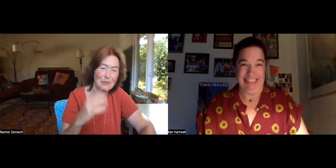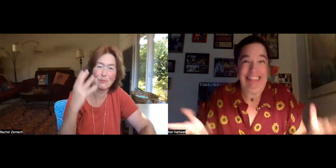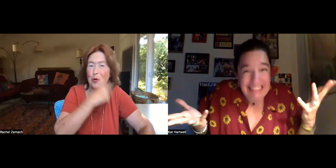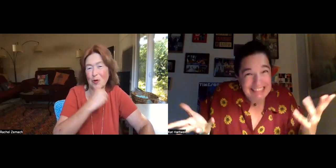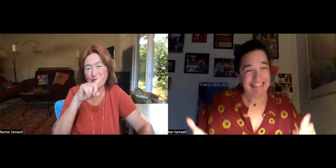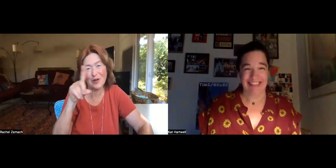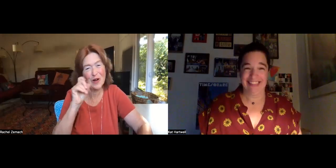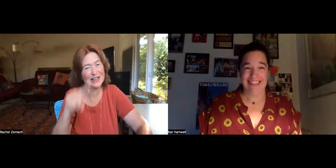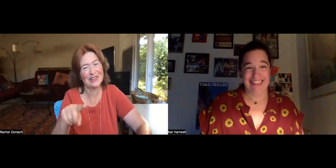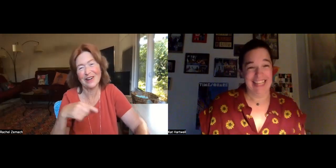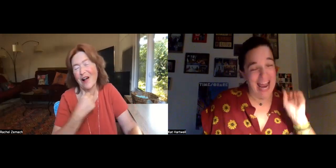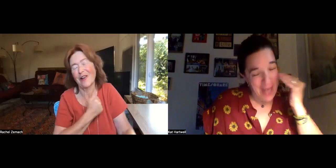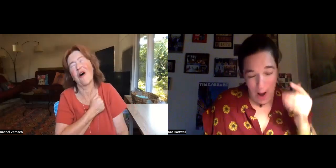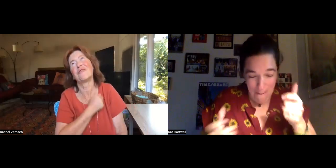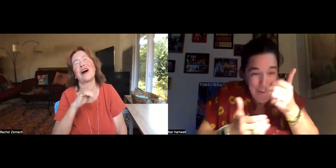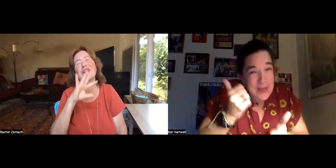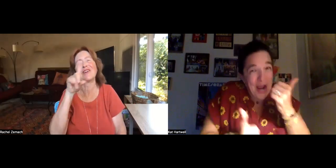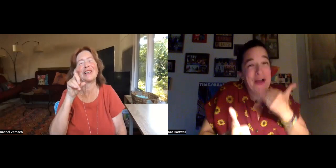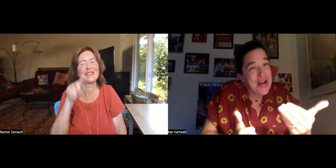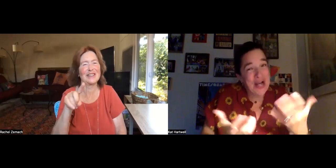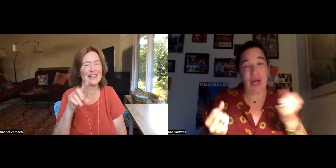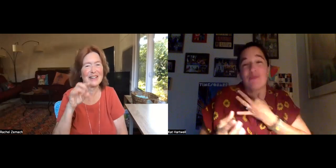Wow, beautiful question. And then most of the girls, I'm to